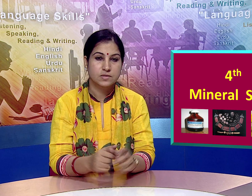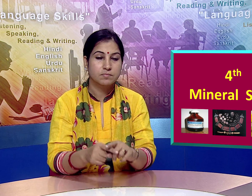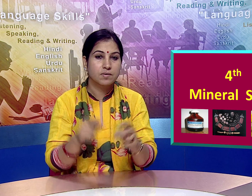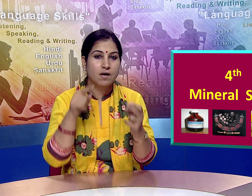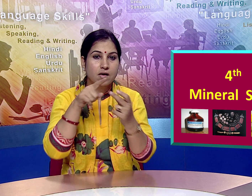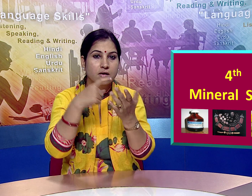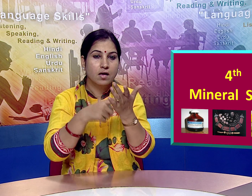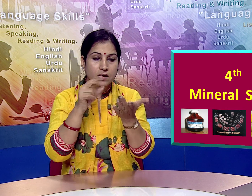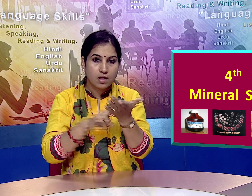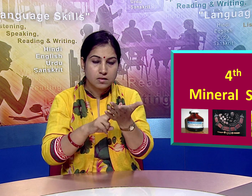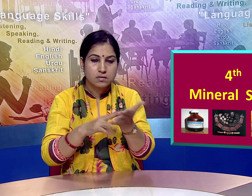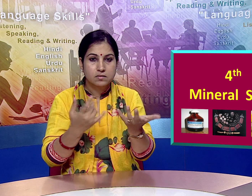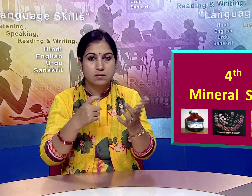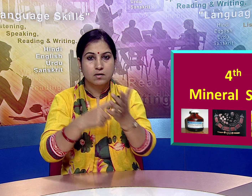Iron rust.